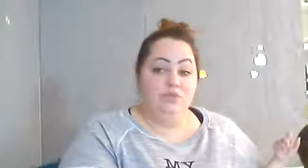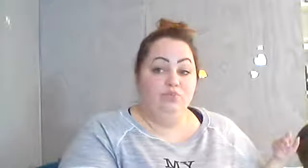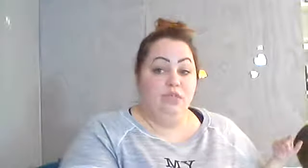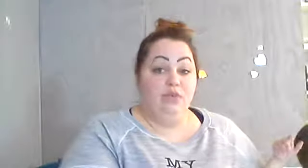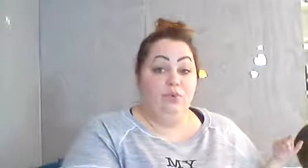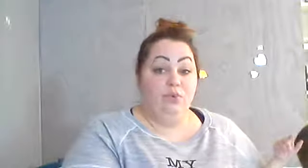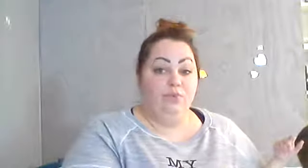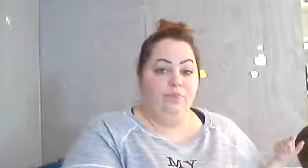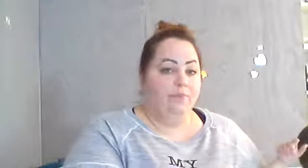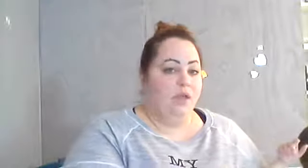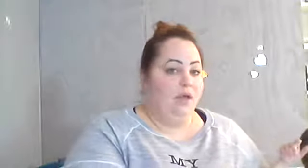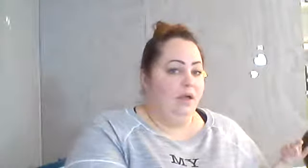really cool.